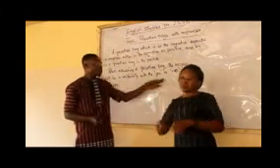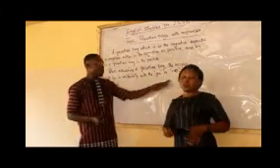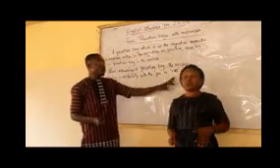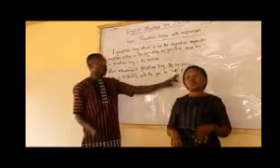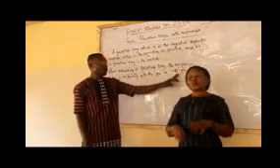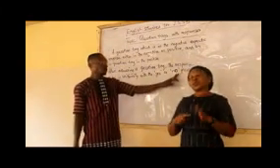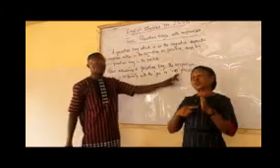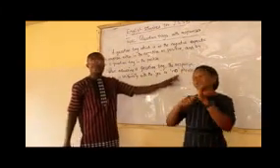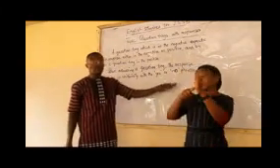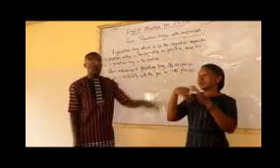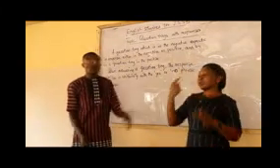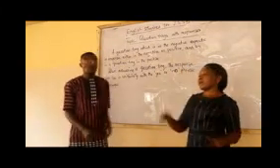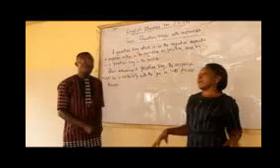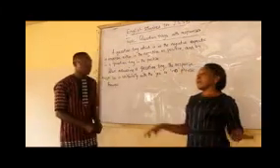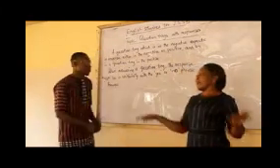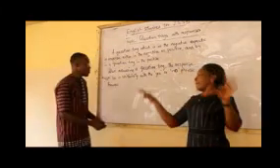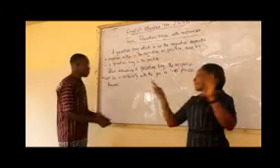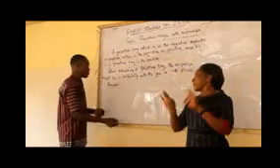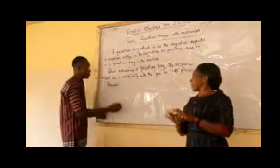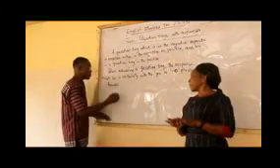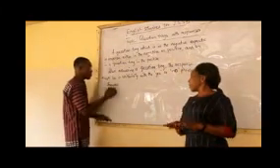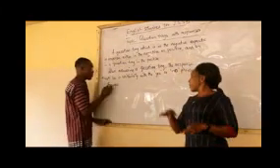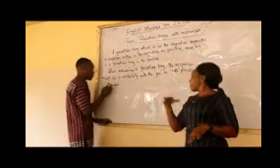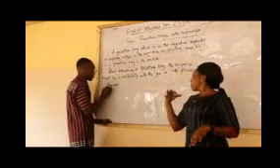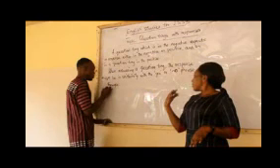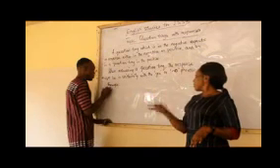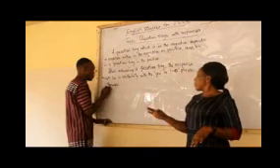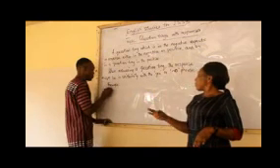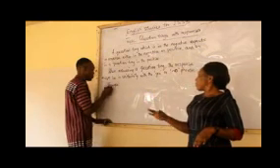yes question or no question in response.